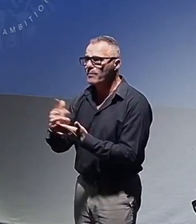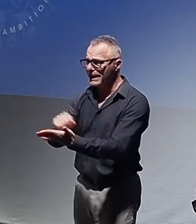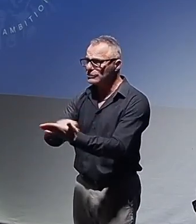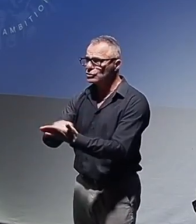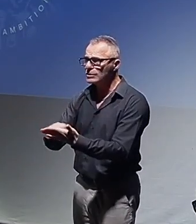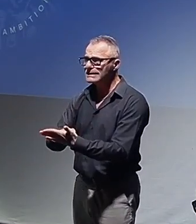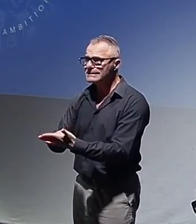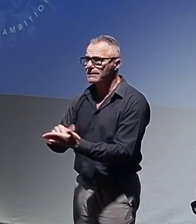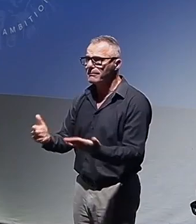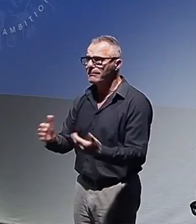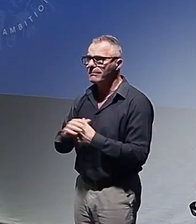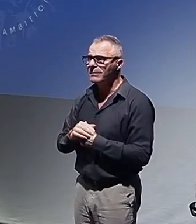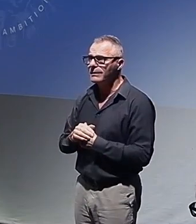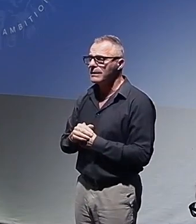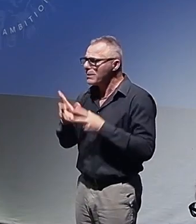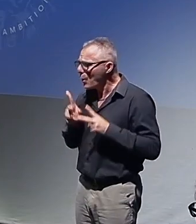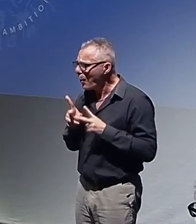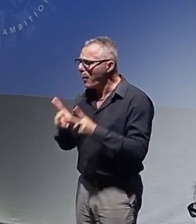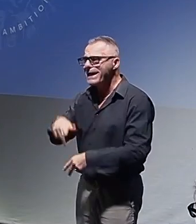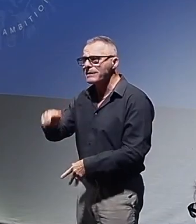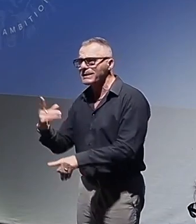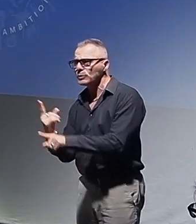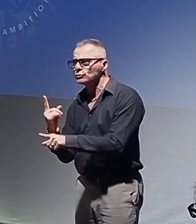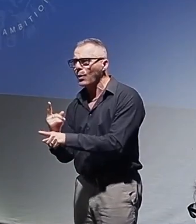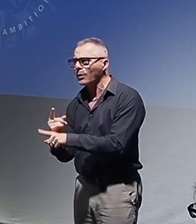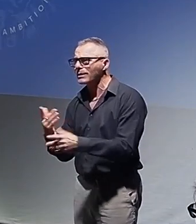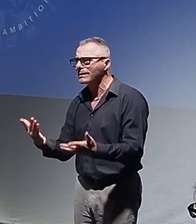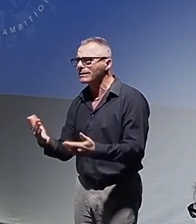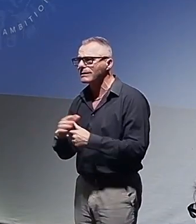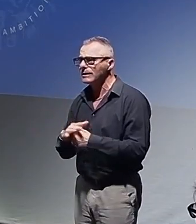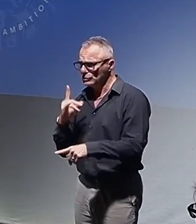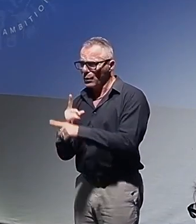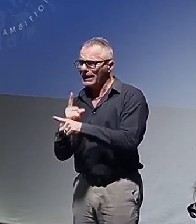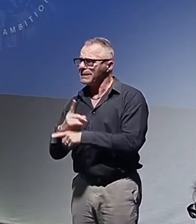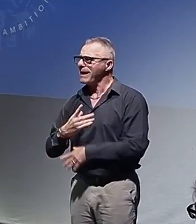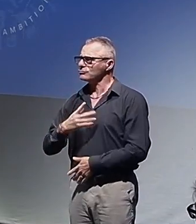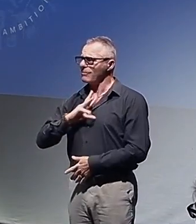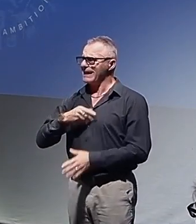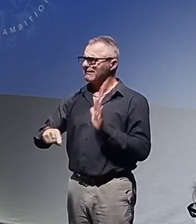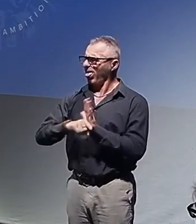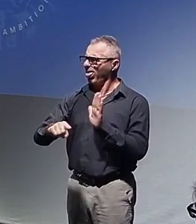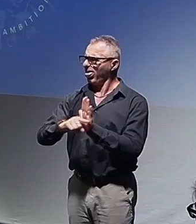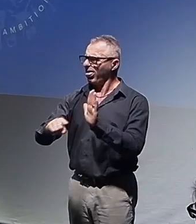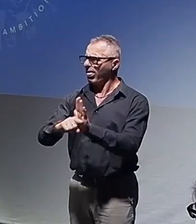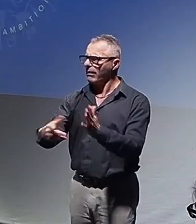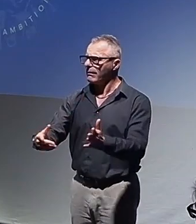the absolute flippancy, the way that people talk about trans people, and it's